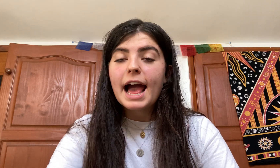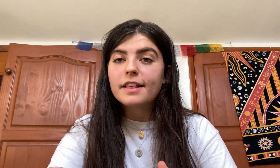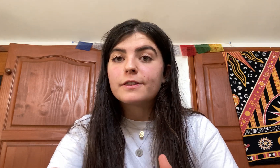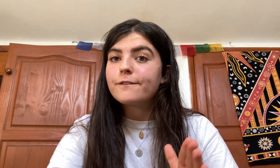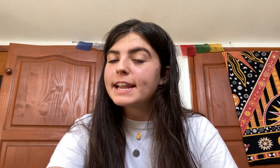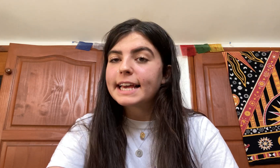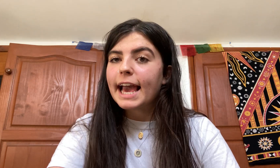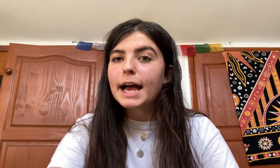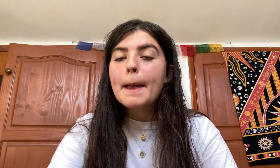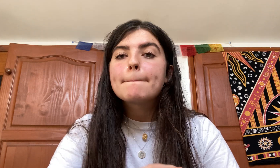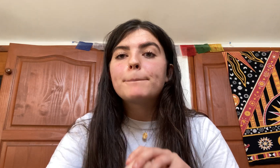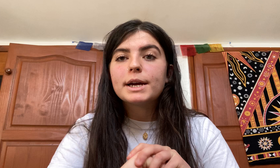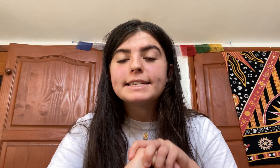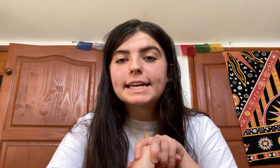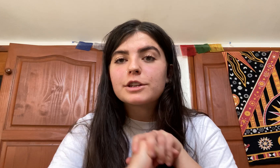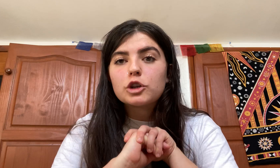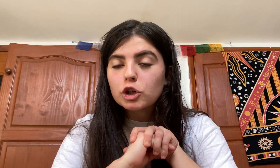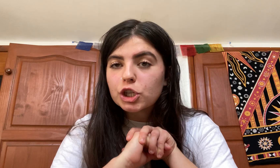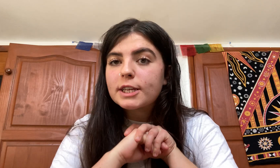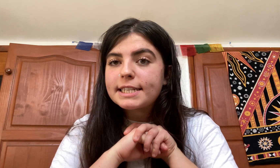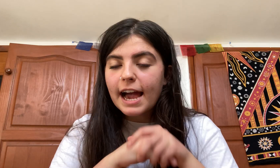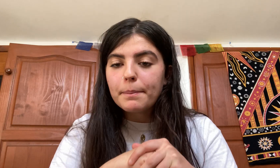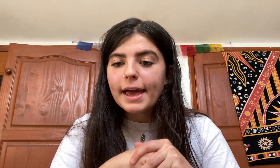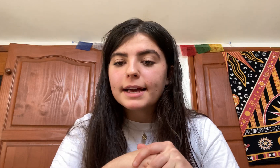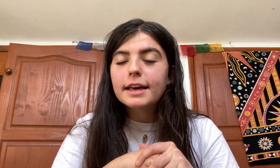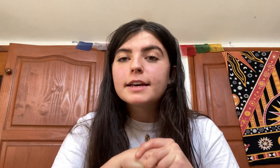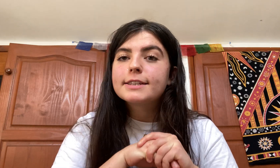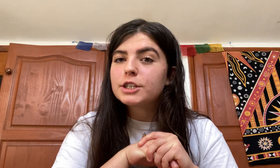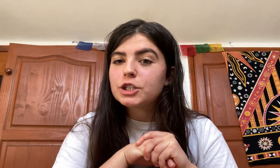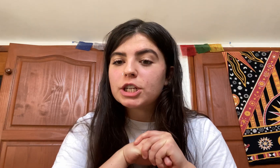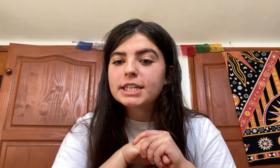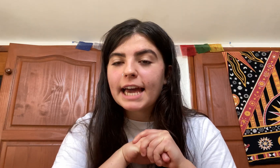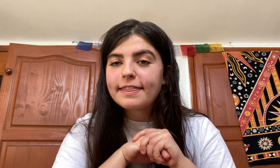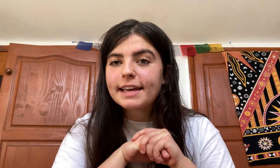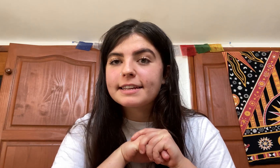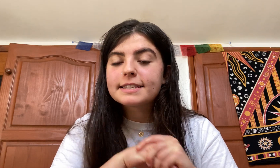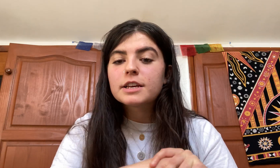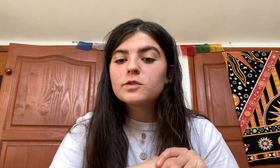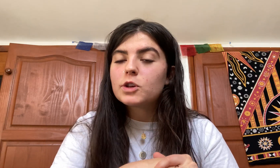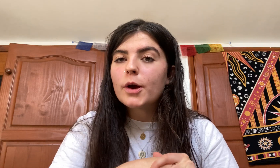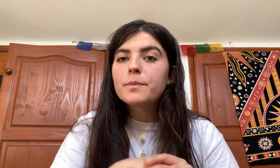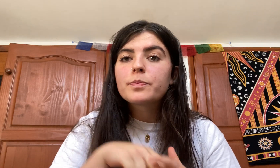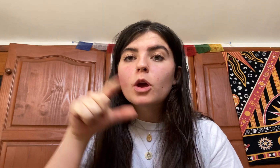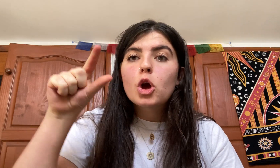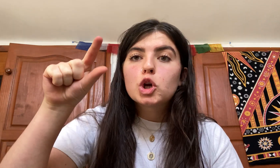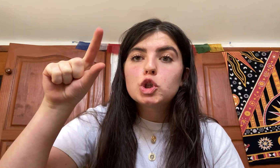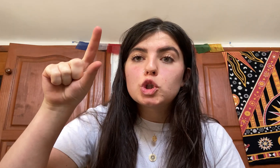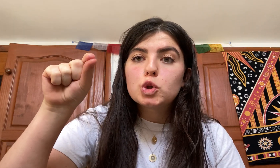as the flicking, but instead you're just tapping. So you should get this. So